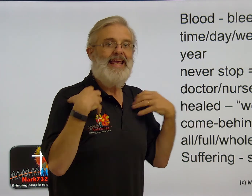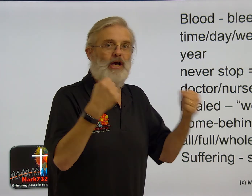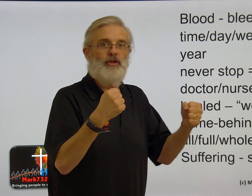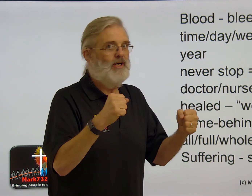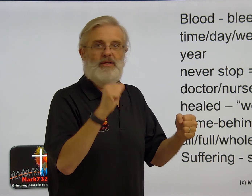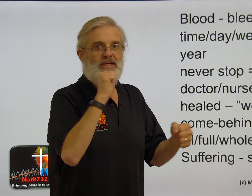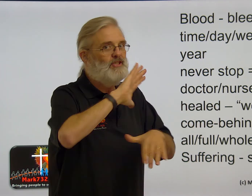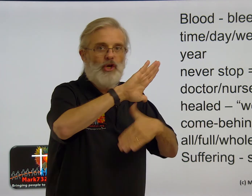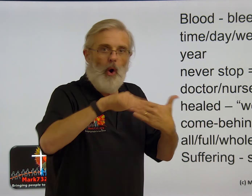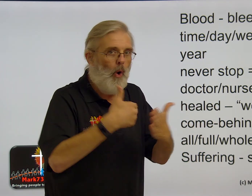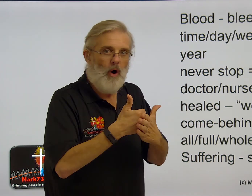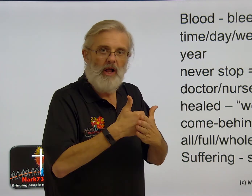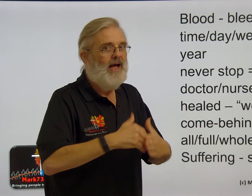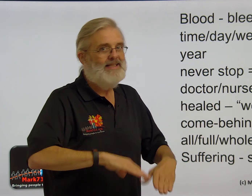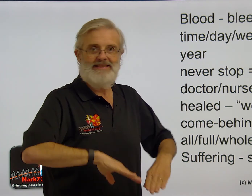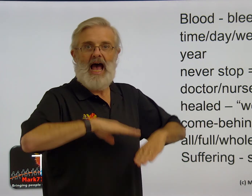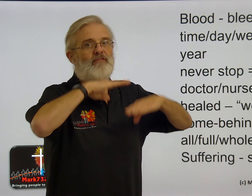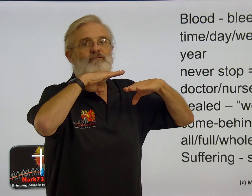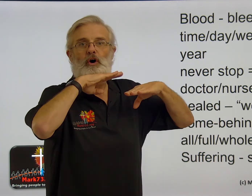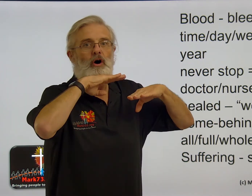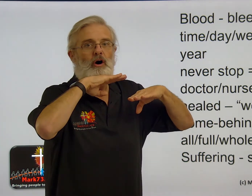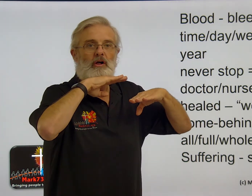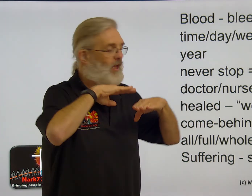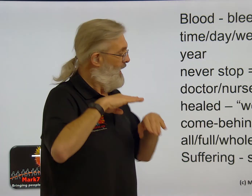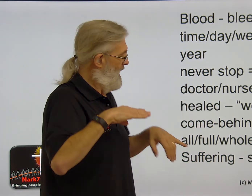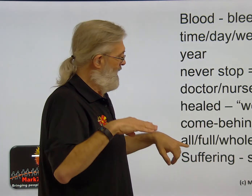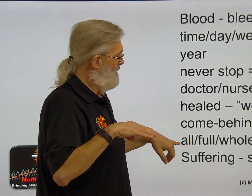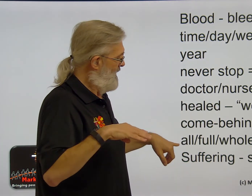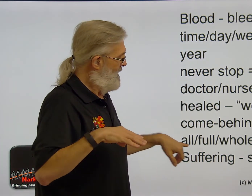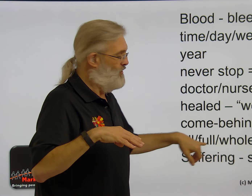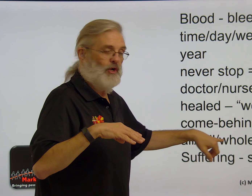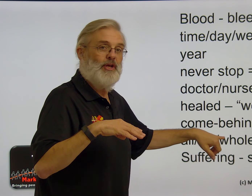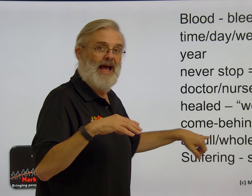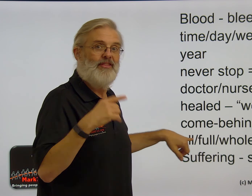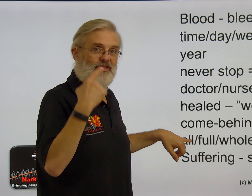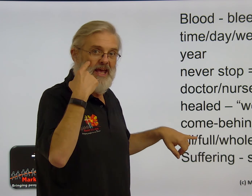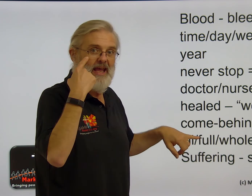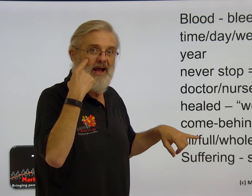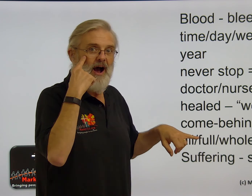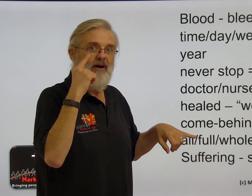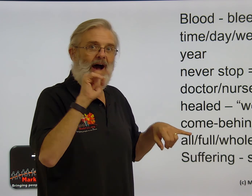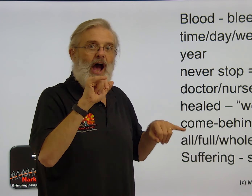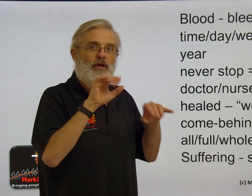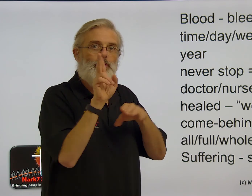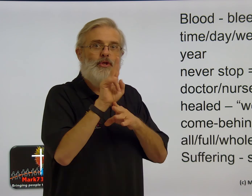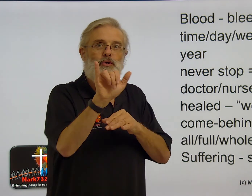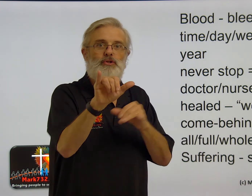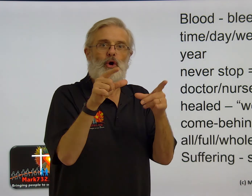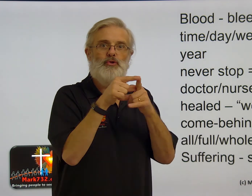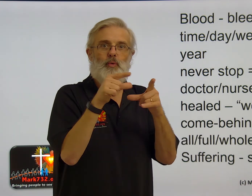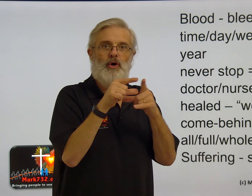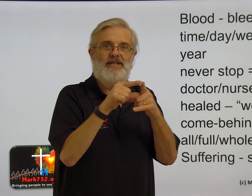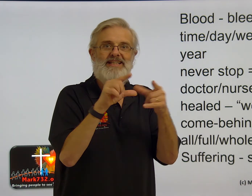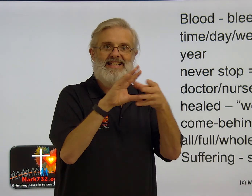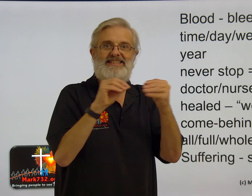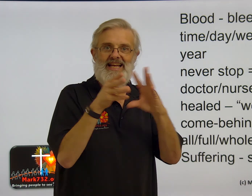her. It doesn't whole. It's not full. So you got to think of how you would use those words in the